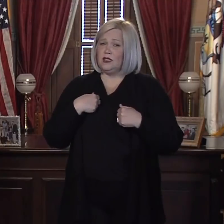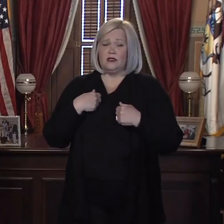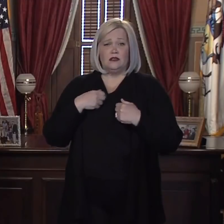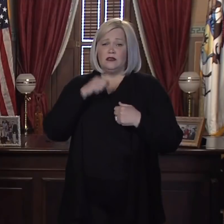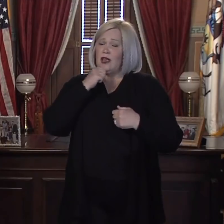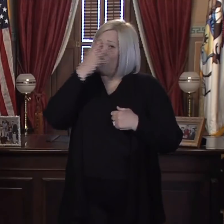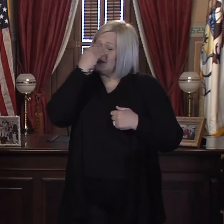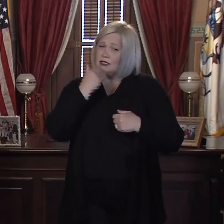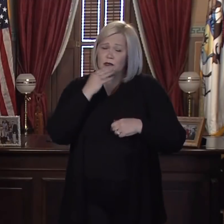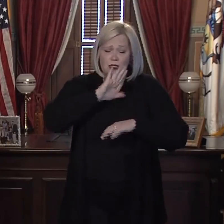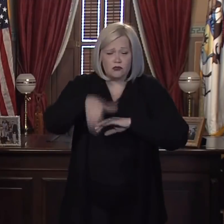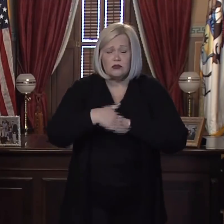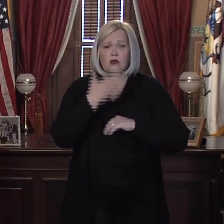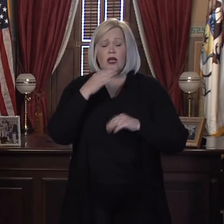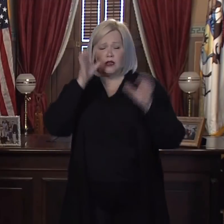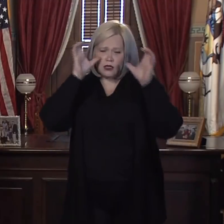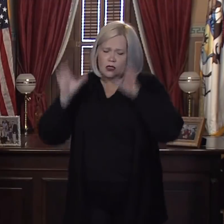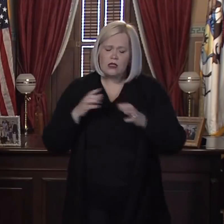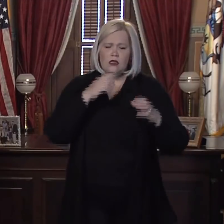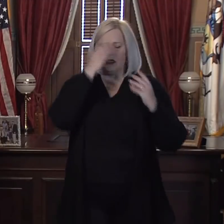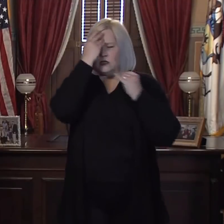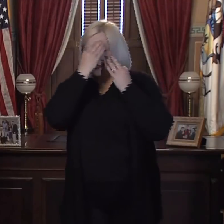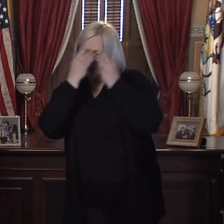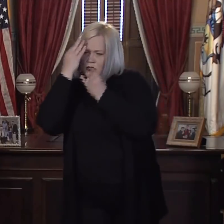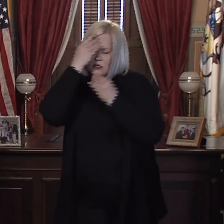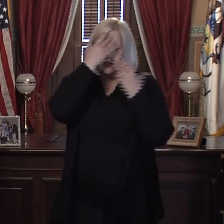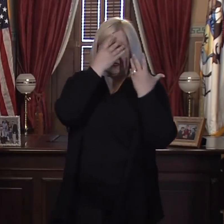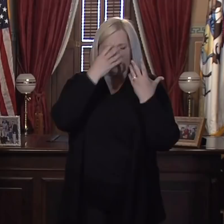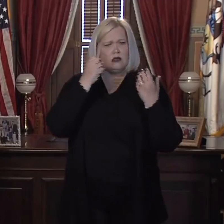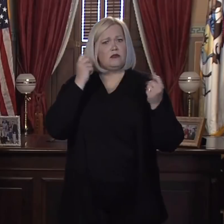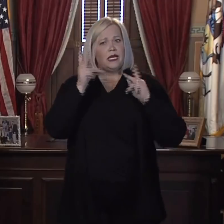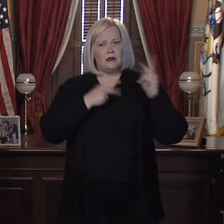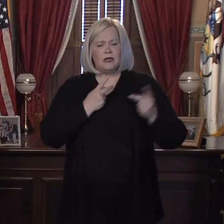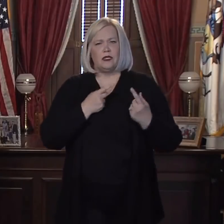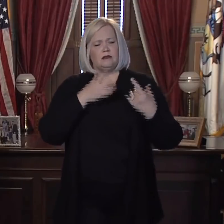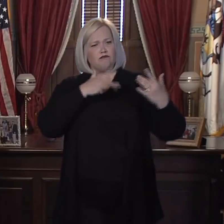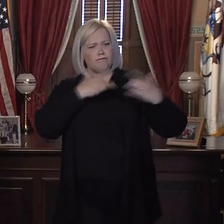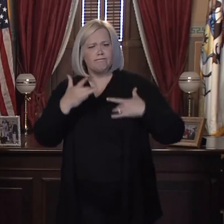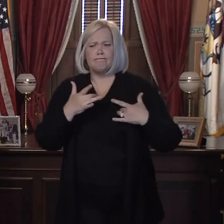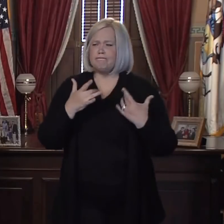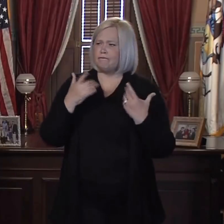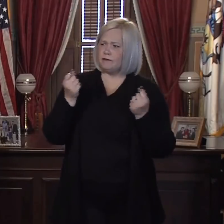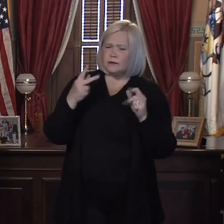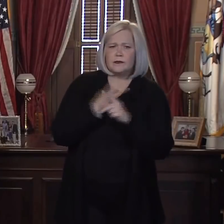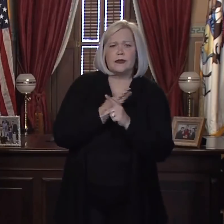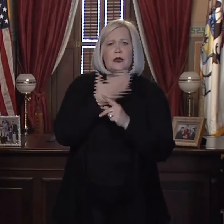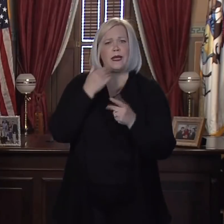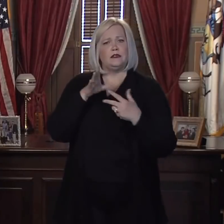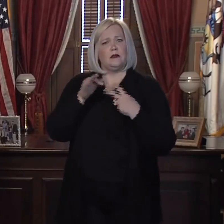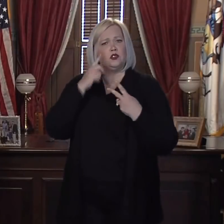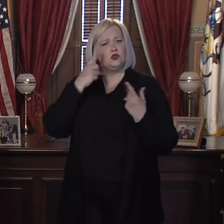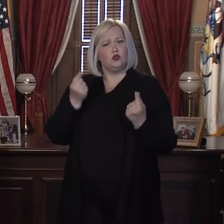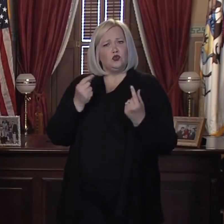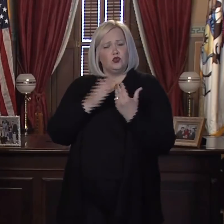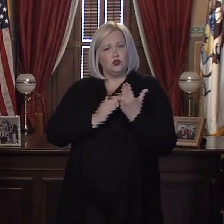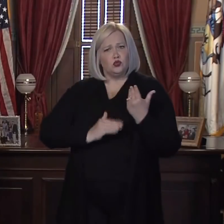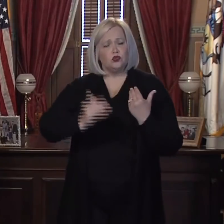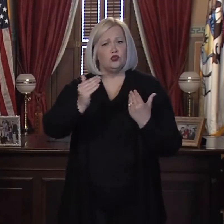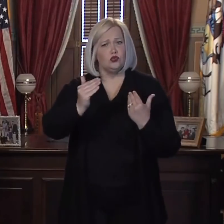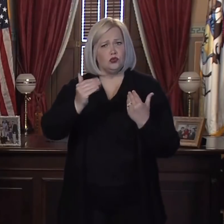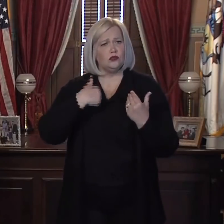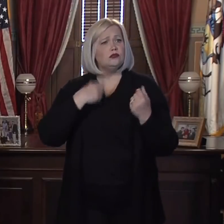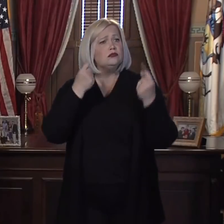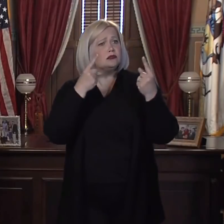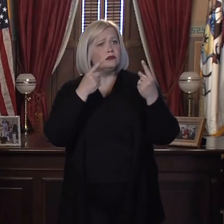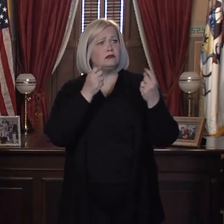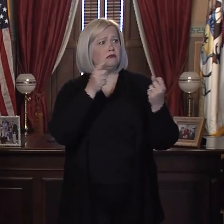stuff, and I know that people in our state are paying a price for the decisions that we have to make in this moment. I understand that incredible